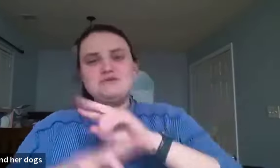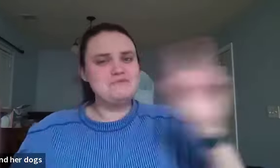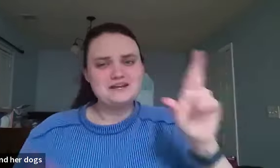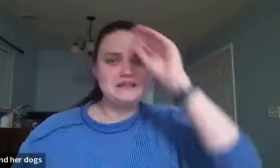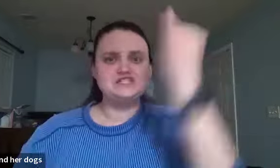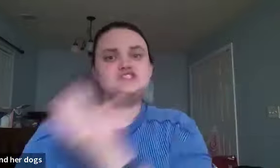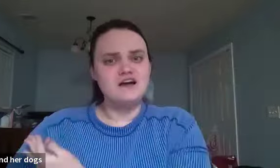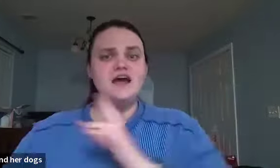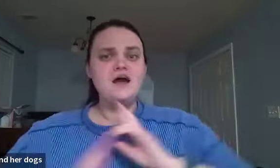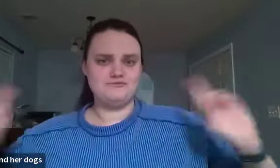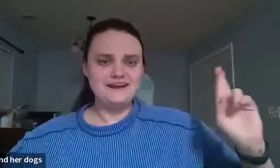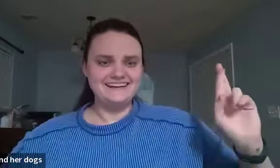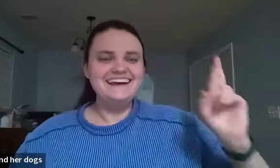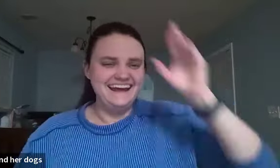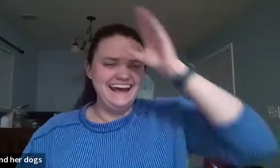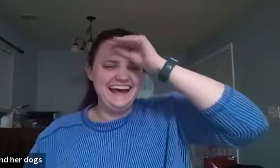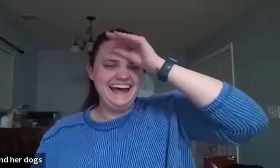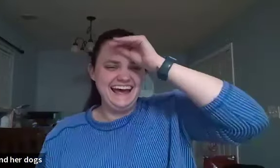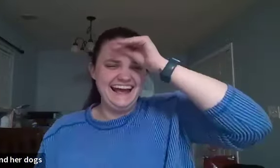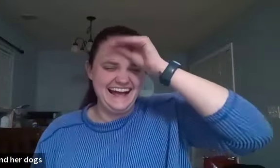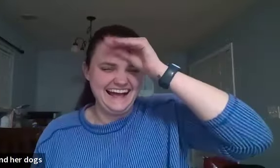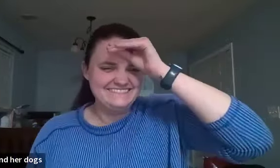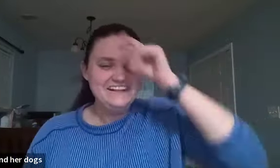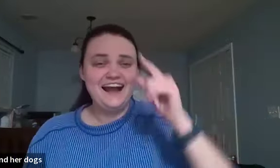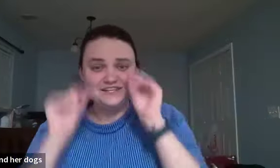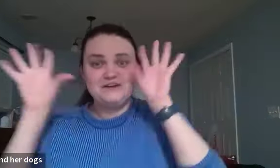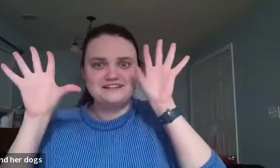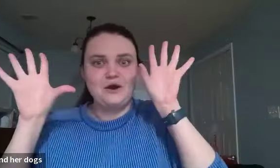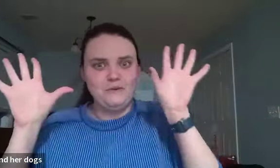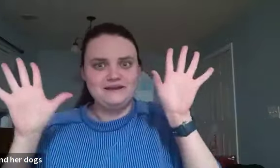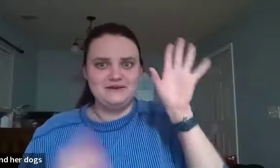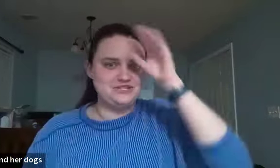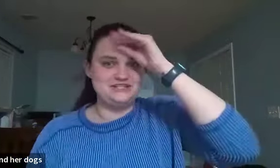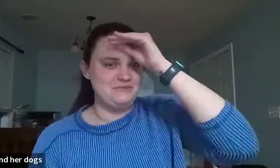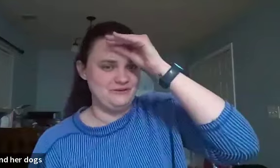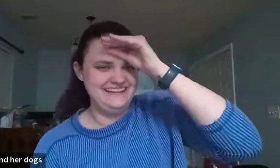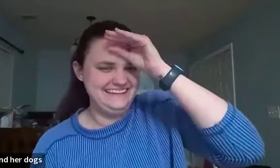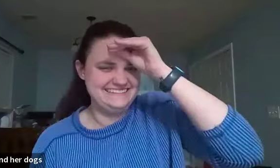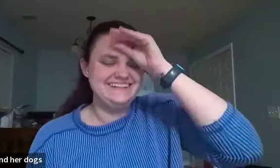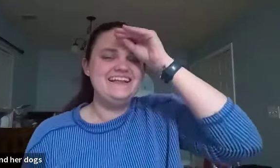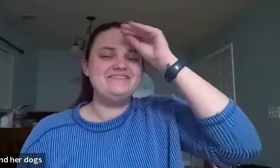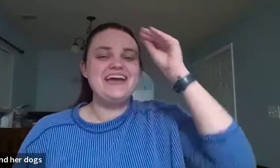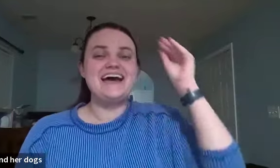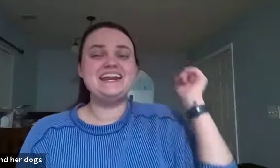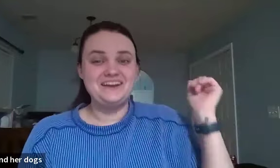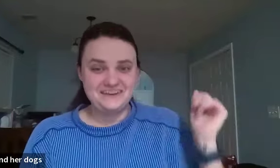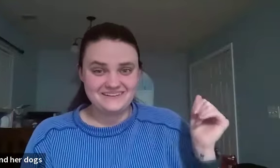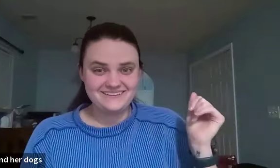You were ready. You're like, son, ready. I saw her eyes go, oh, wait a minute. We're just on boy. We had